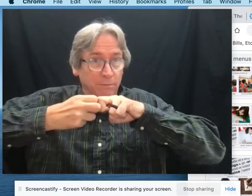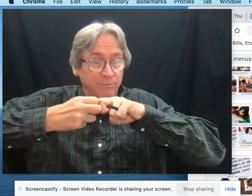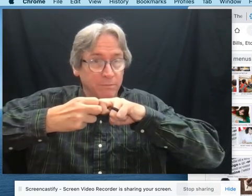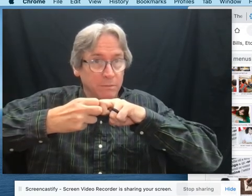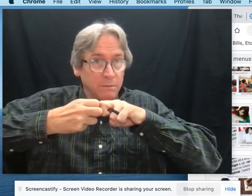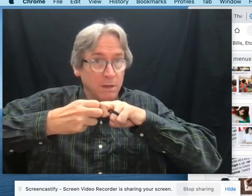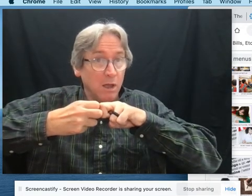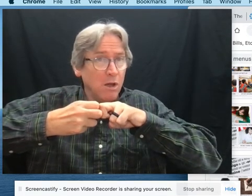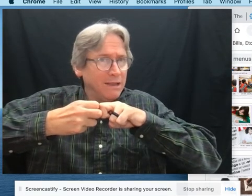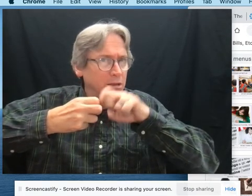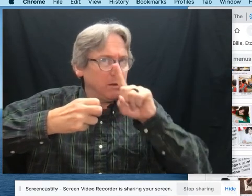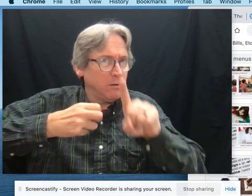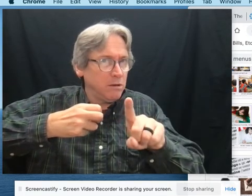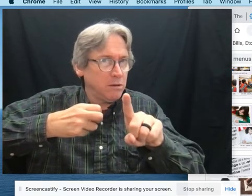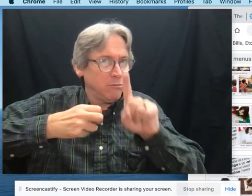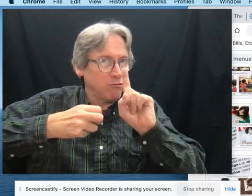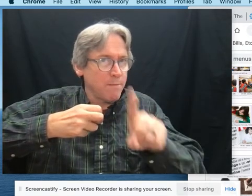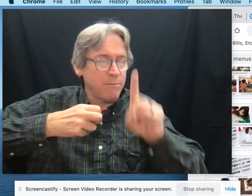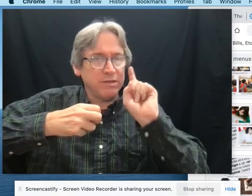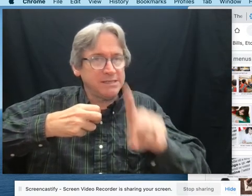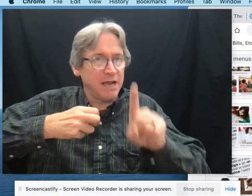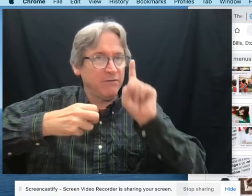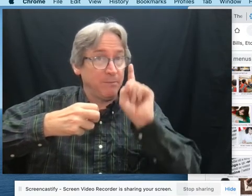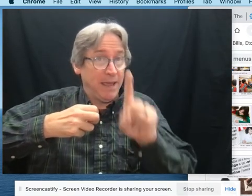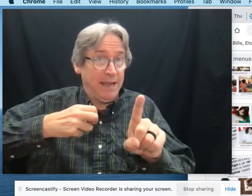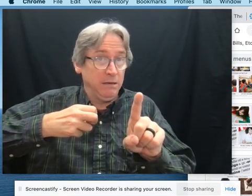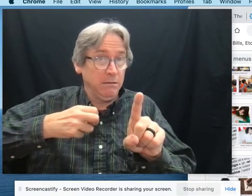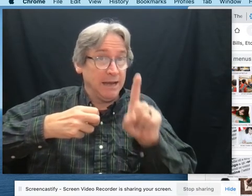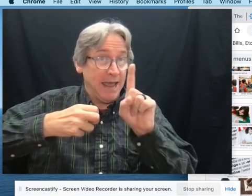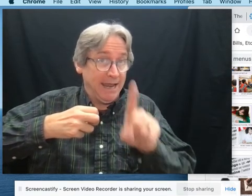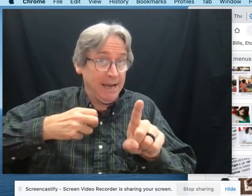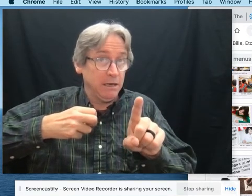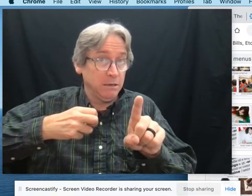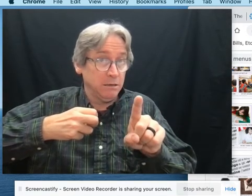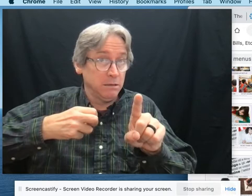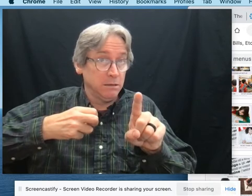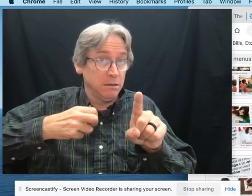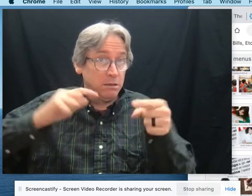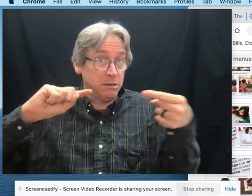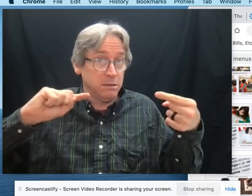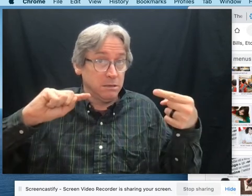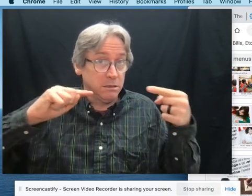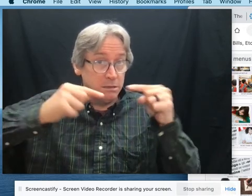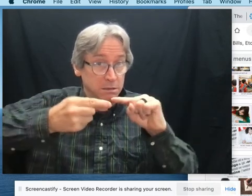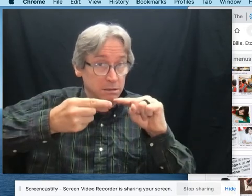problem remember the sign for pain and headache